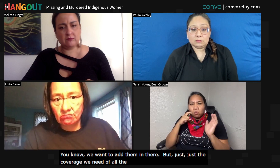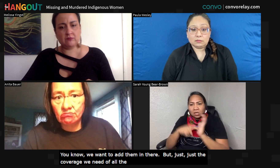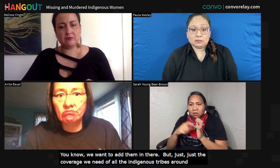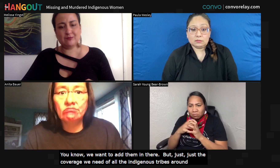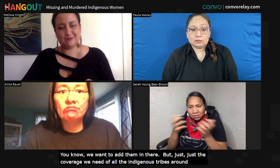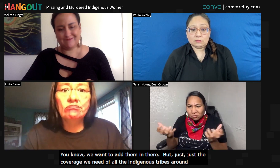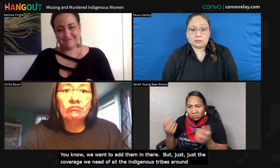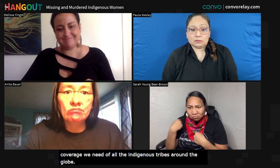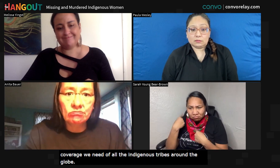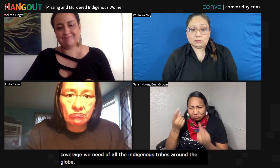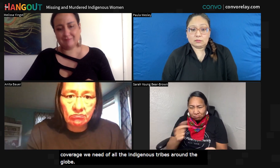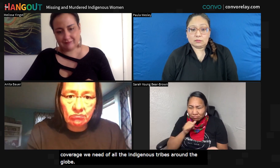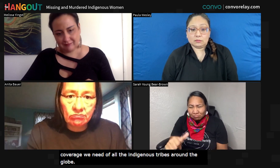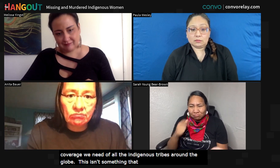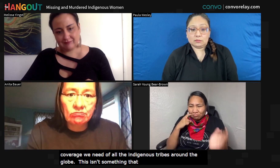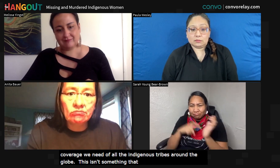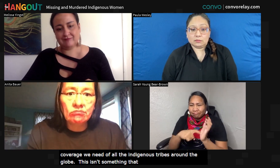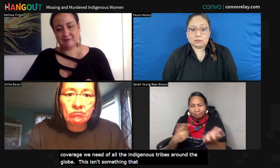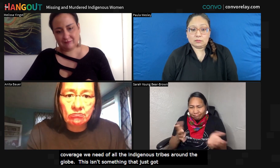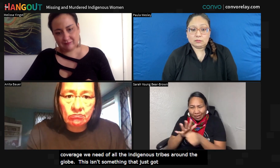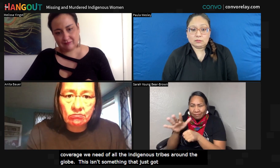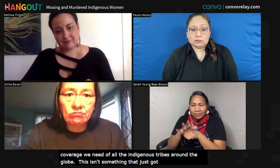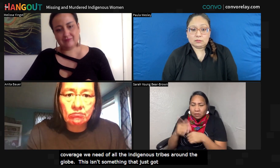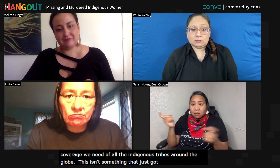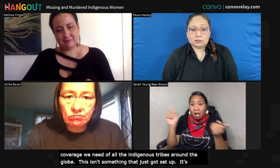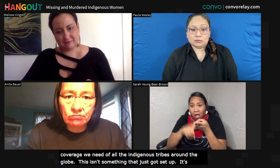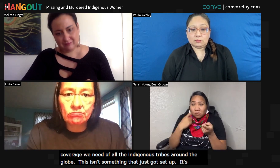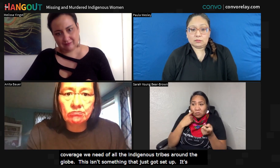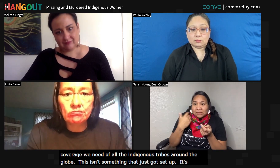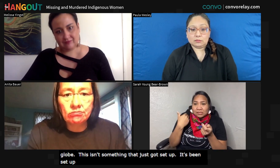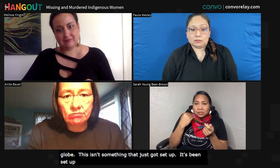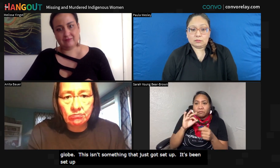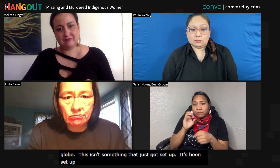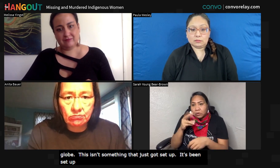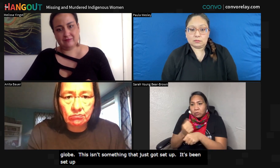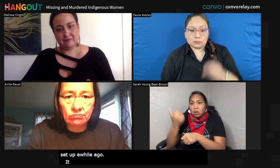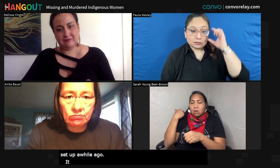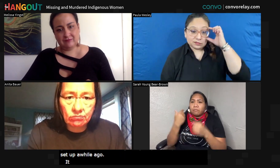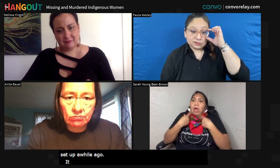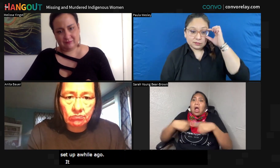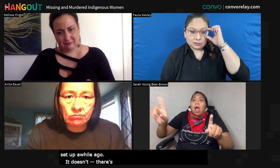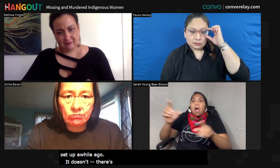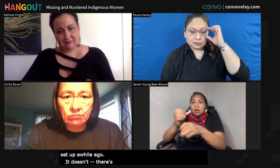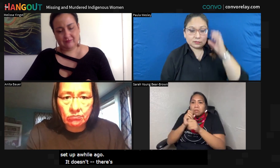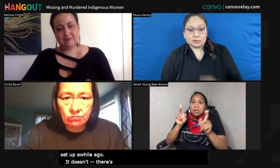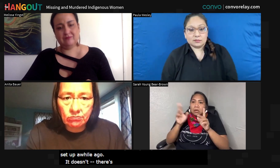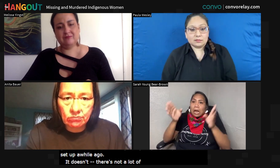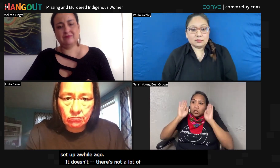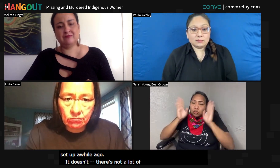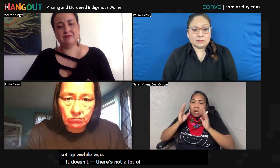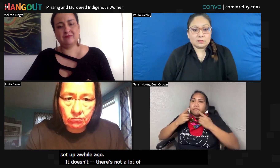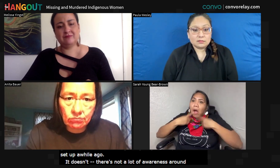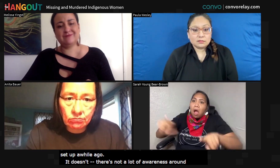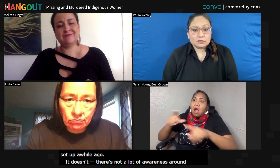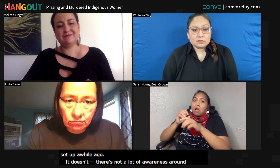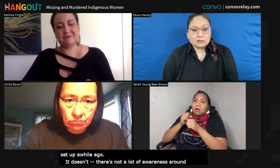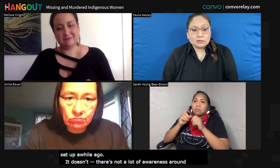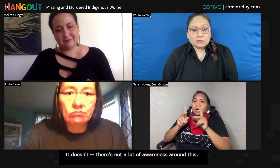been set up a while ago. There's not a lot of awareness around this. And so until recently, up to a few years ago, where we're finally